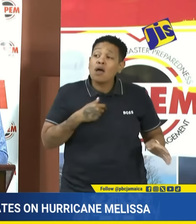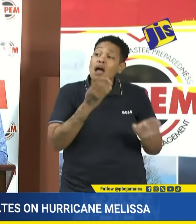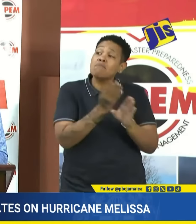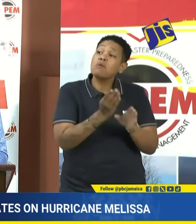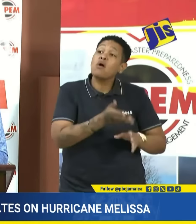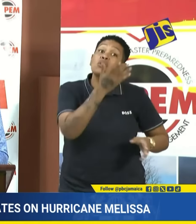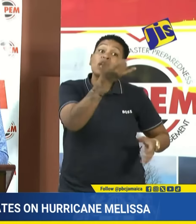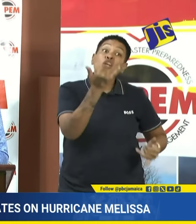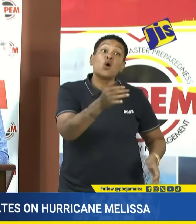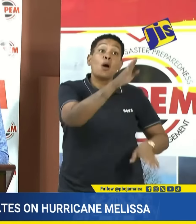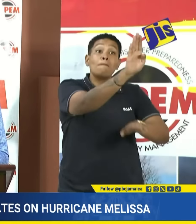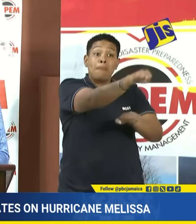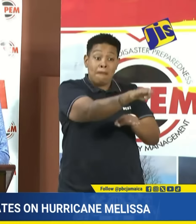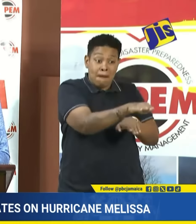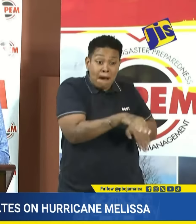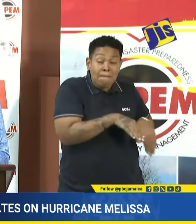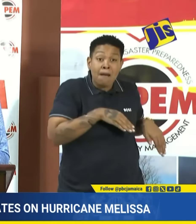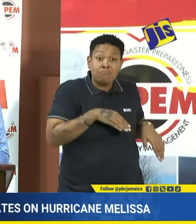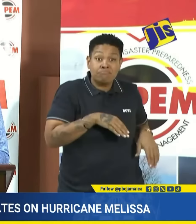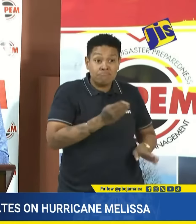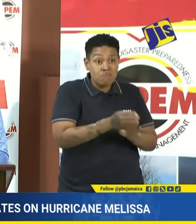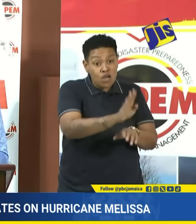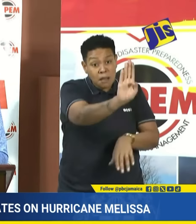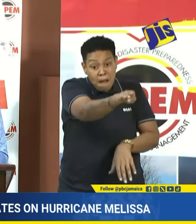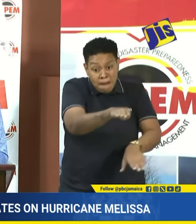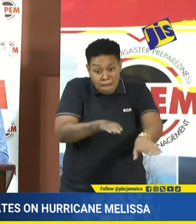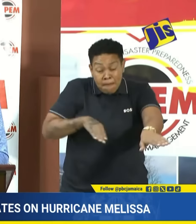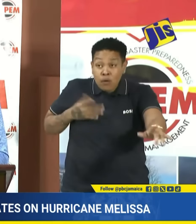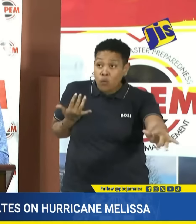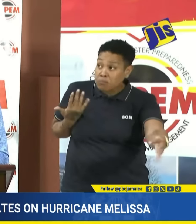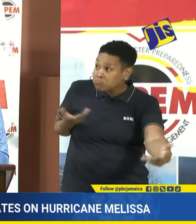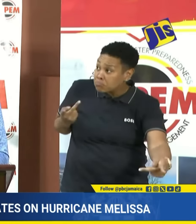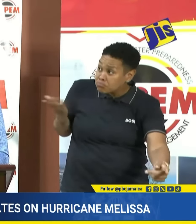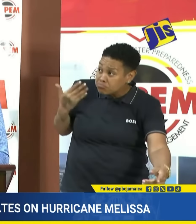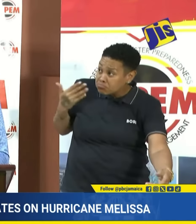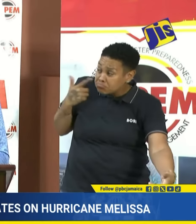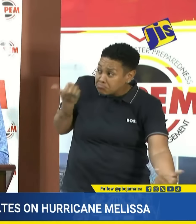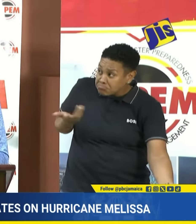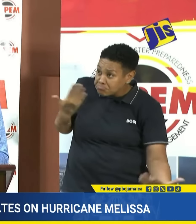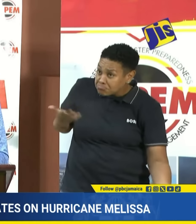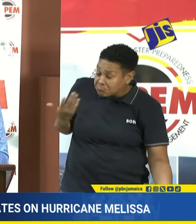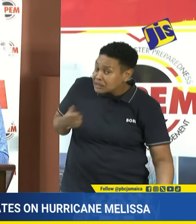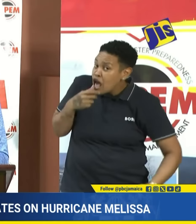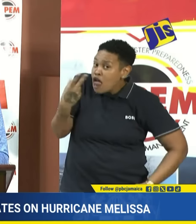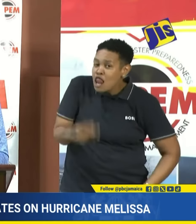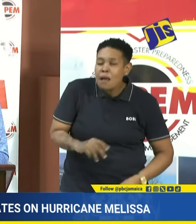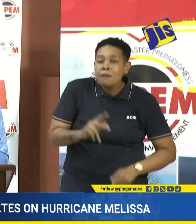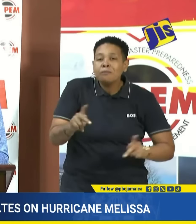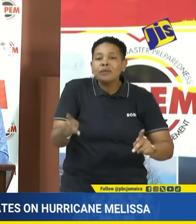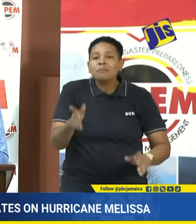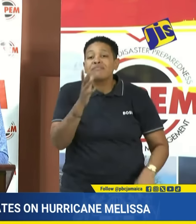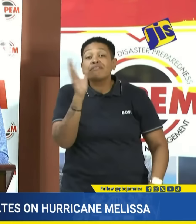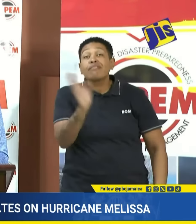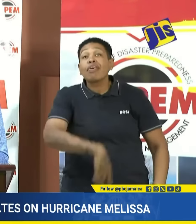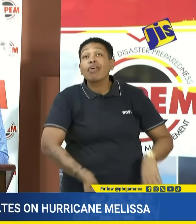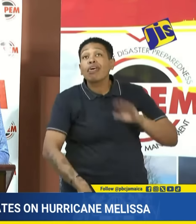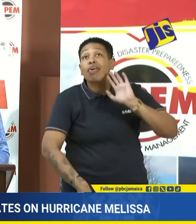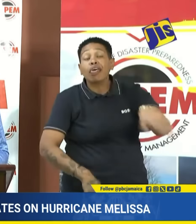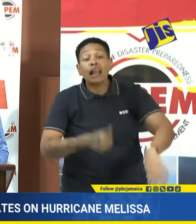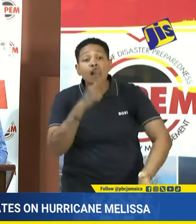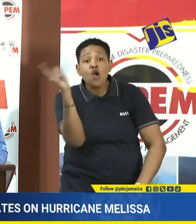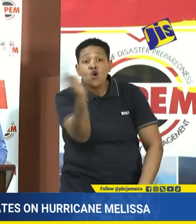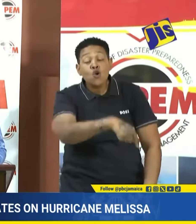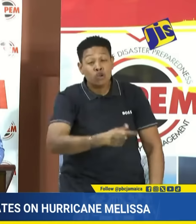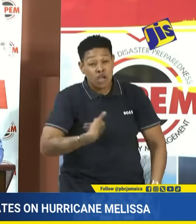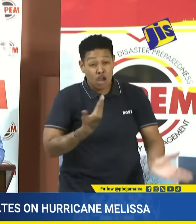buses on spot now, parked, waiting to evacuate, and the response is not there. So